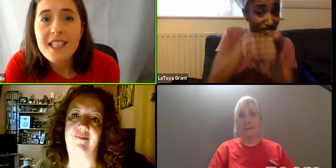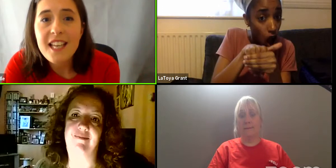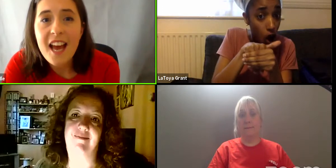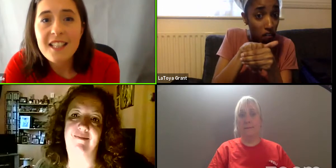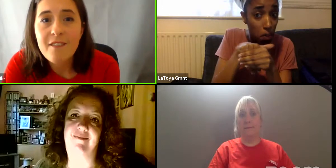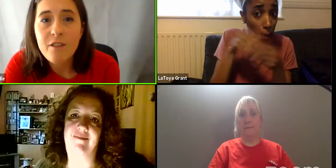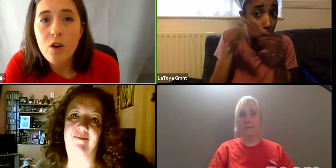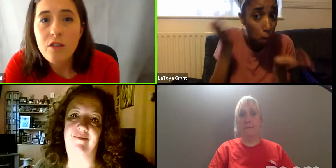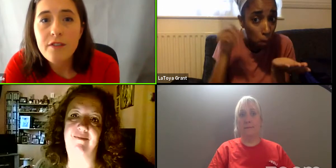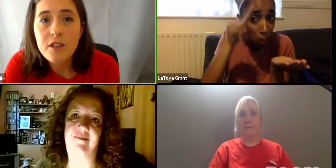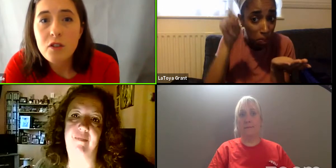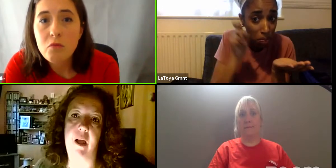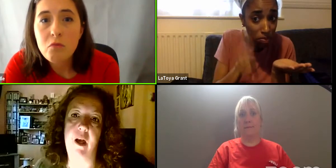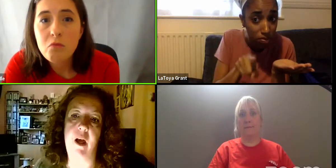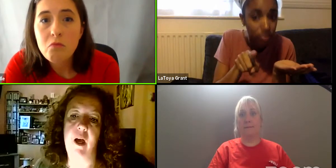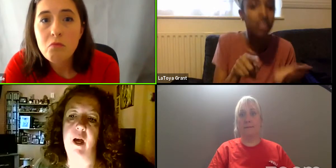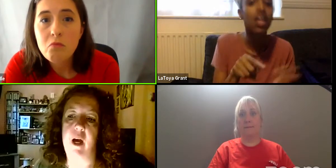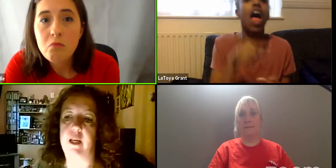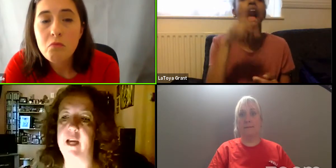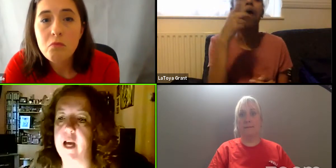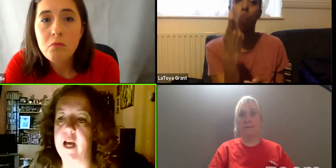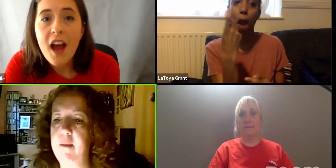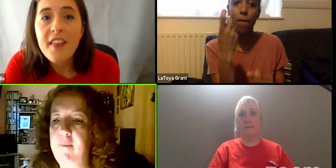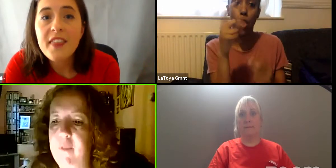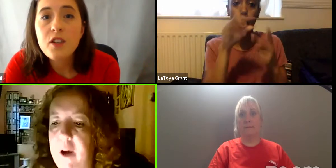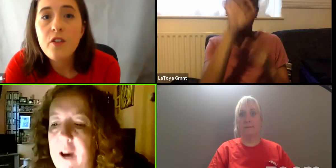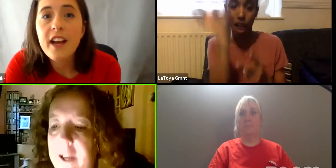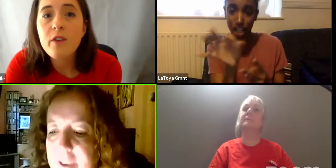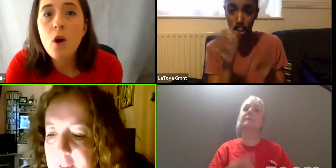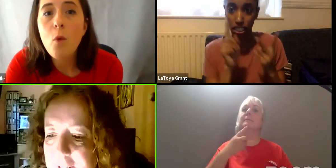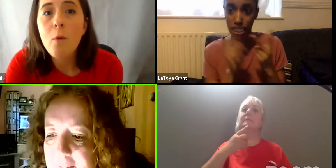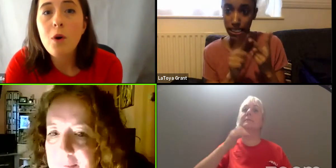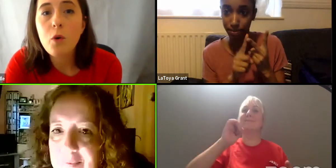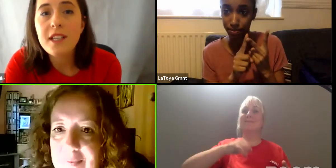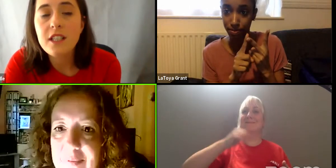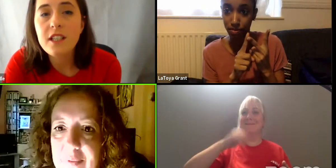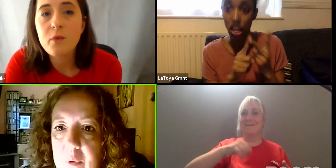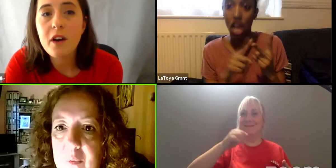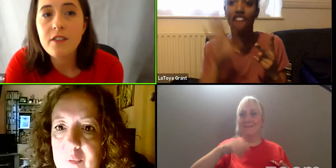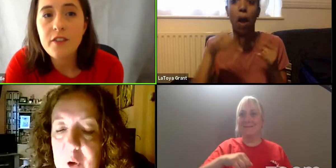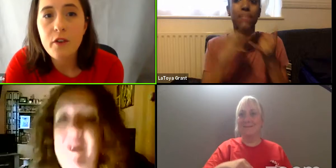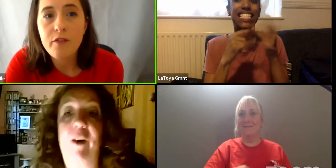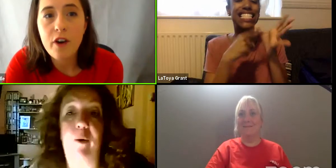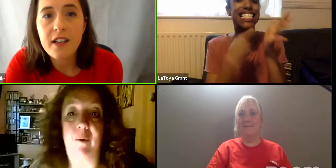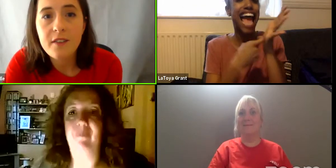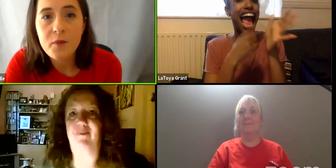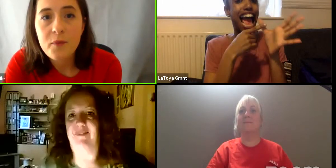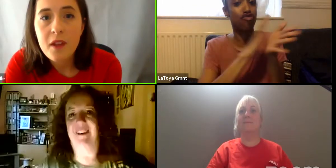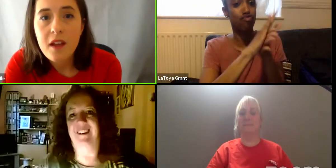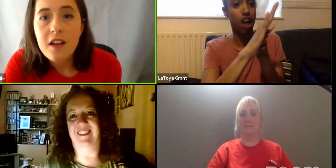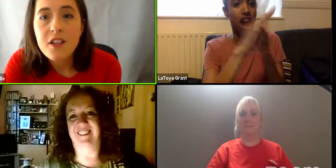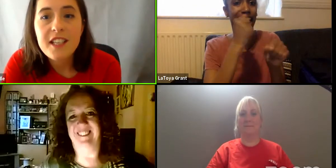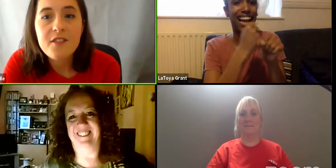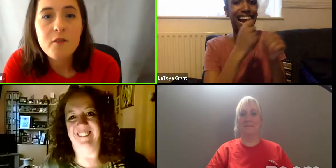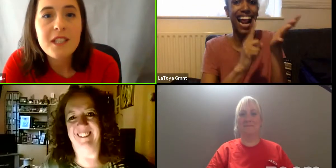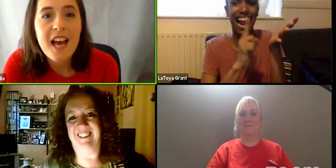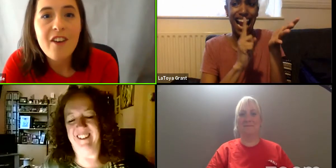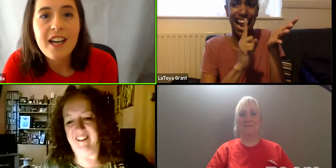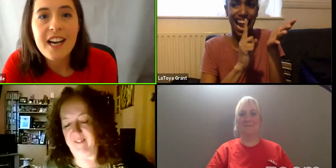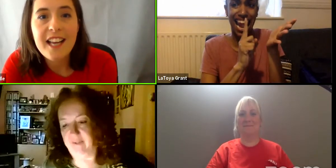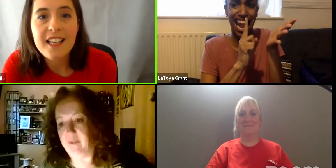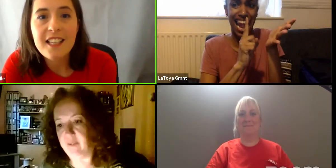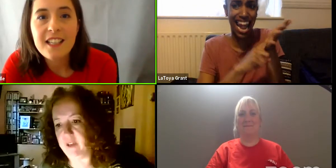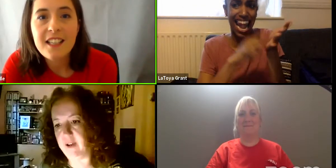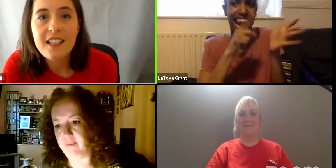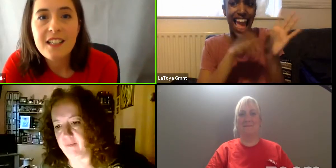are PCS involved? Yeah, hi David. And we've got one more question as well. Oh, yeah, go on. So this is from